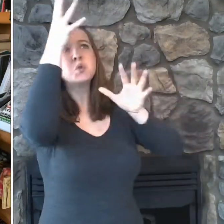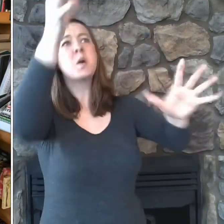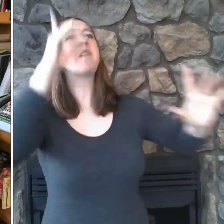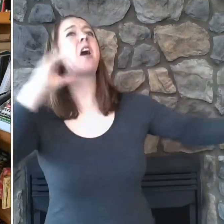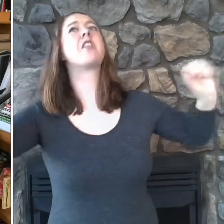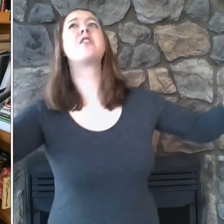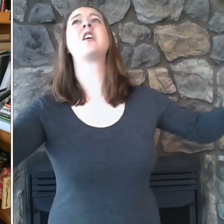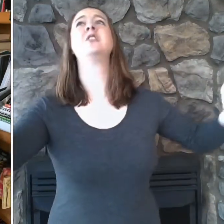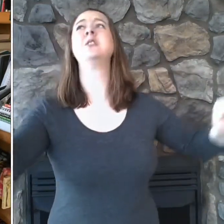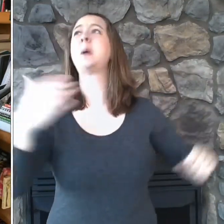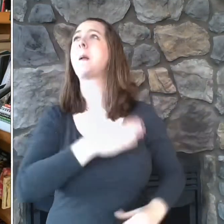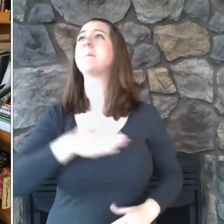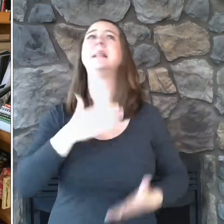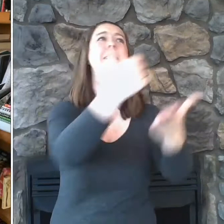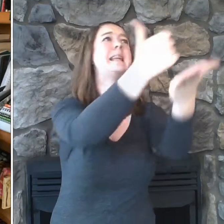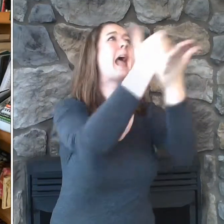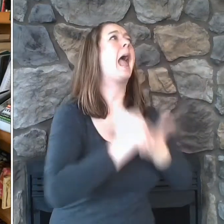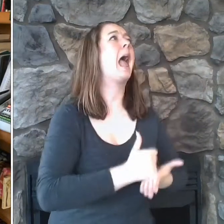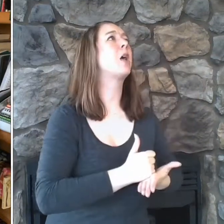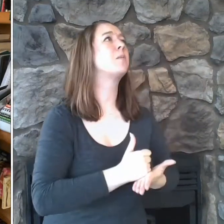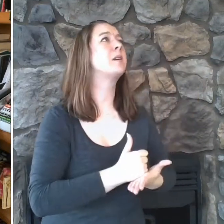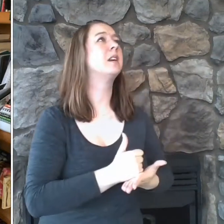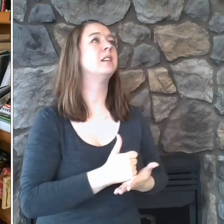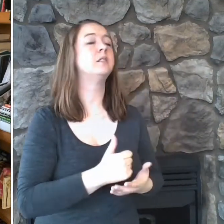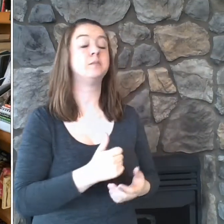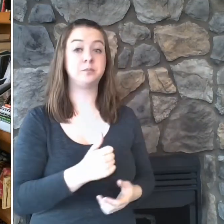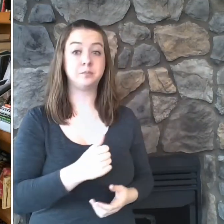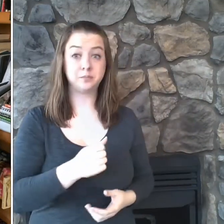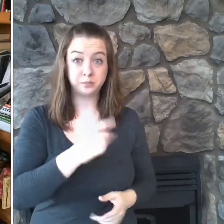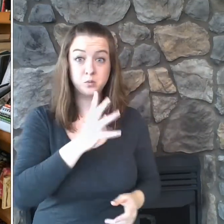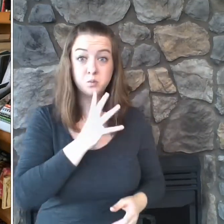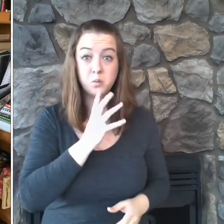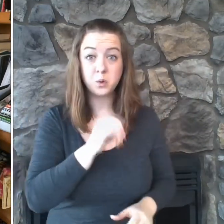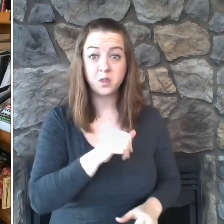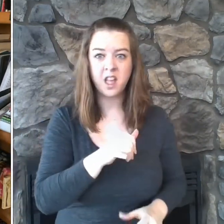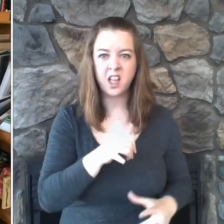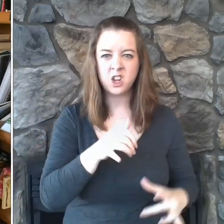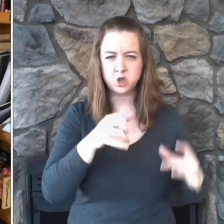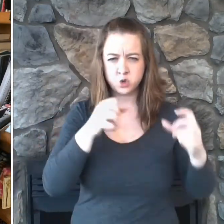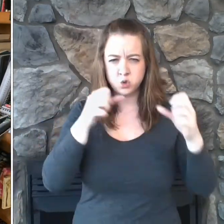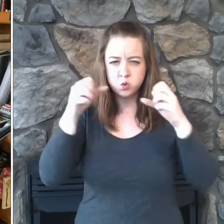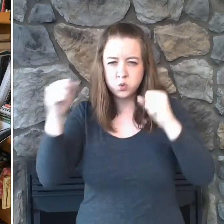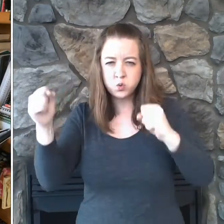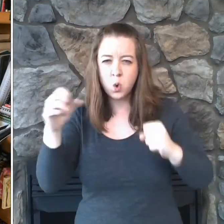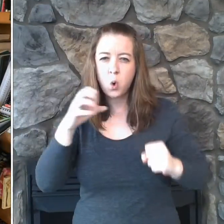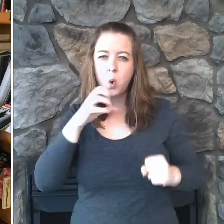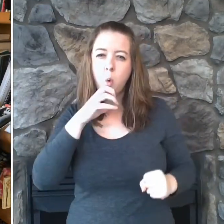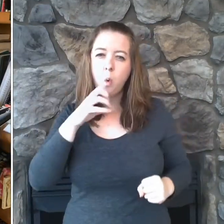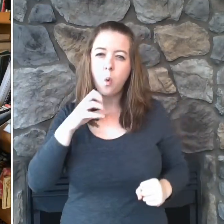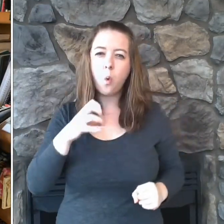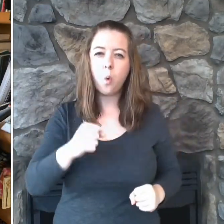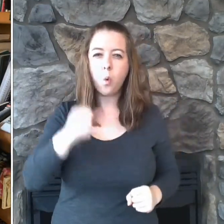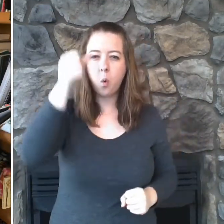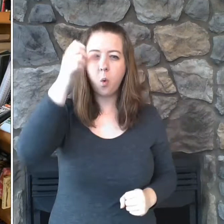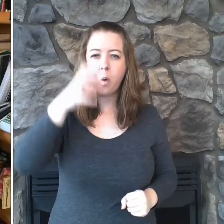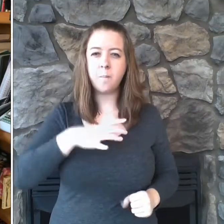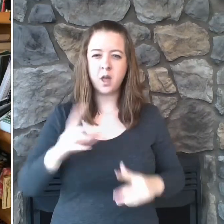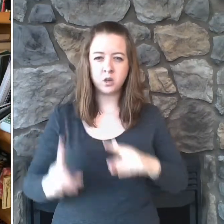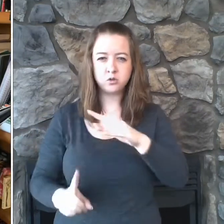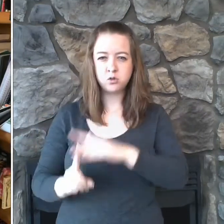help me." As she spoke those words, a strong old man appeared before her.